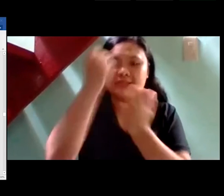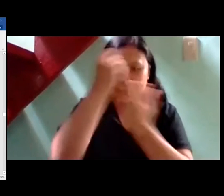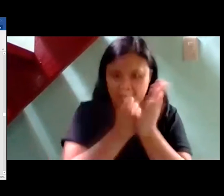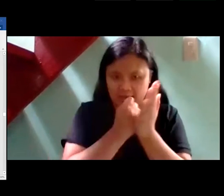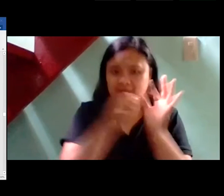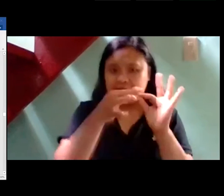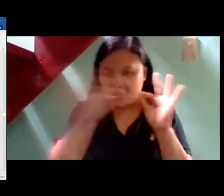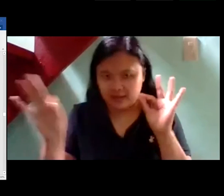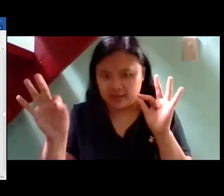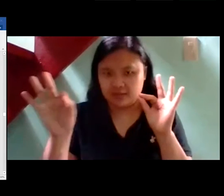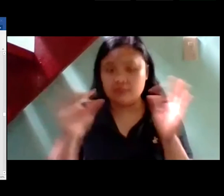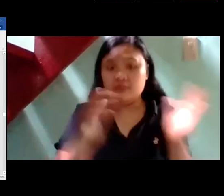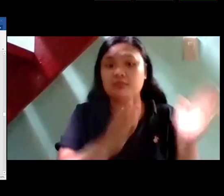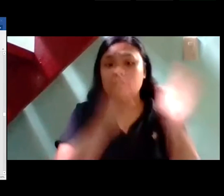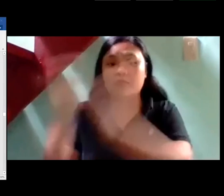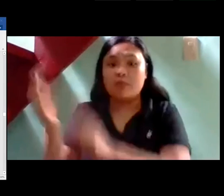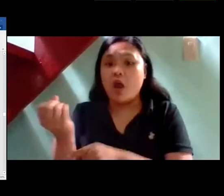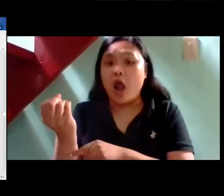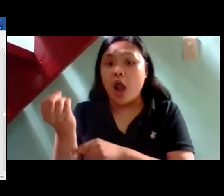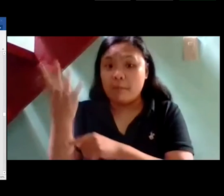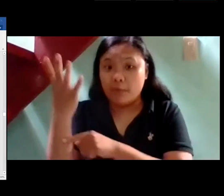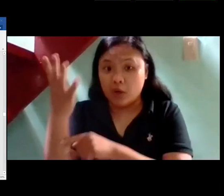4, 16 together. That's the